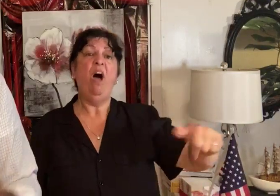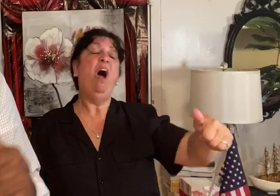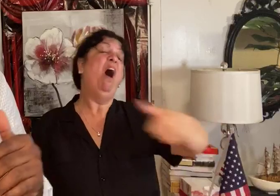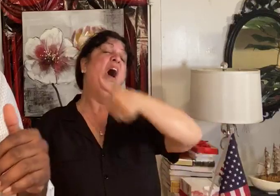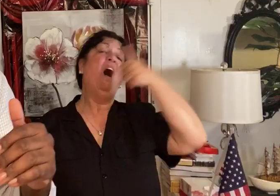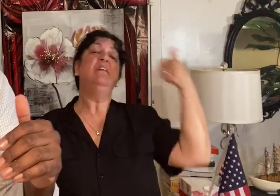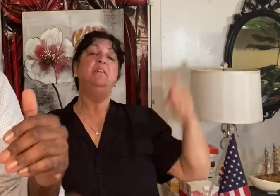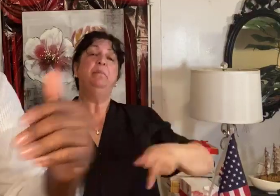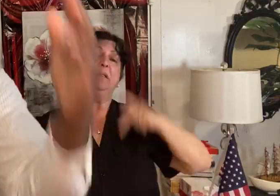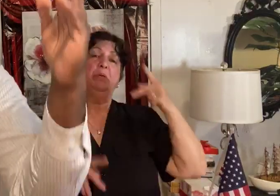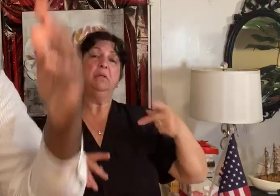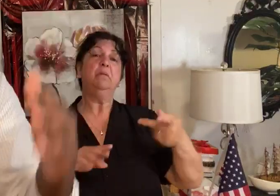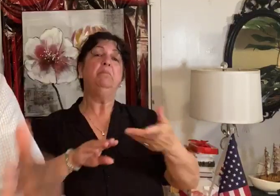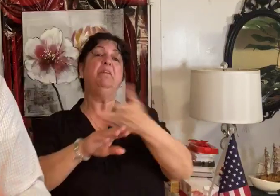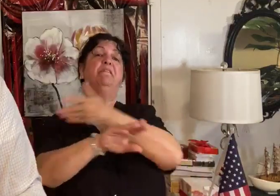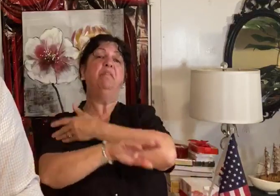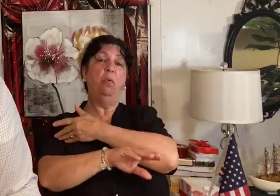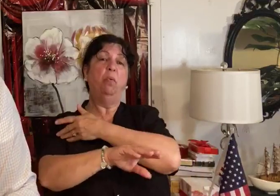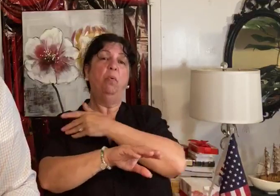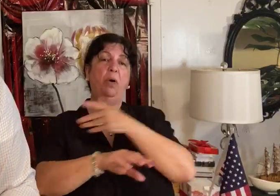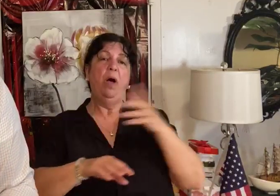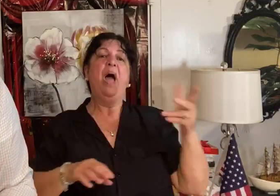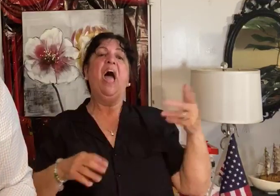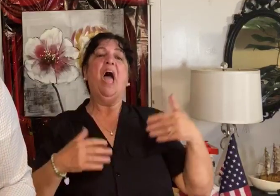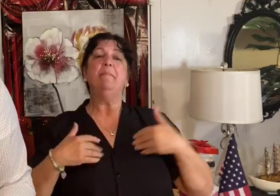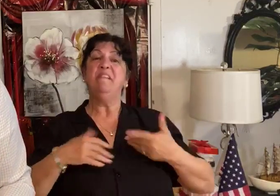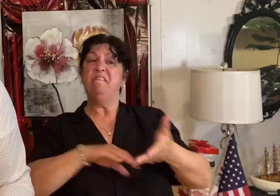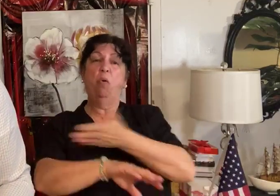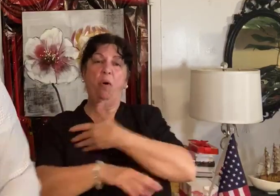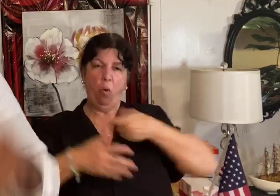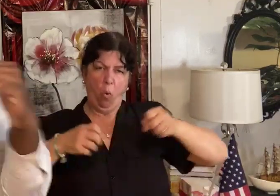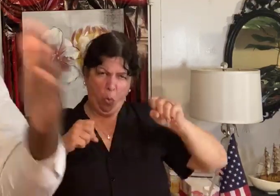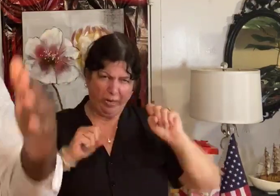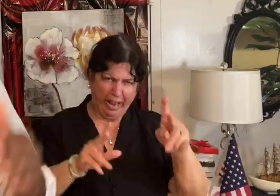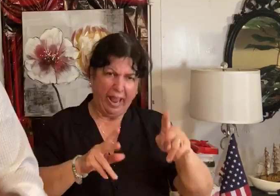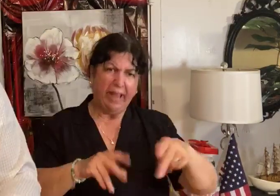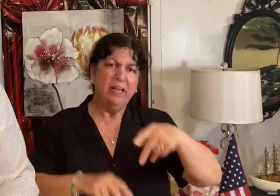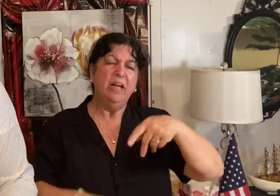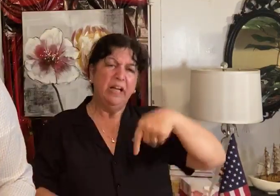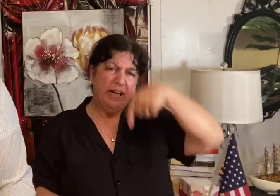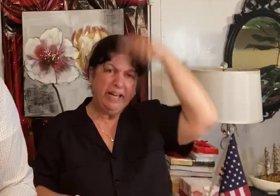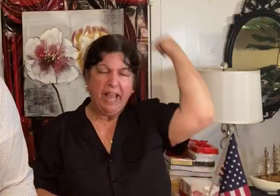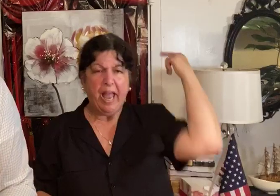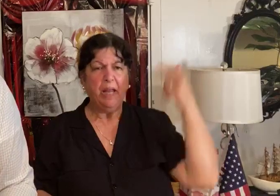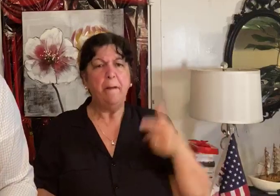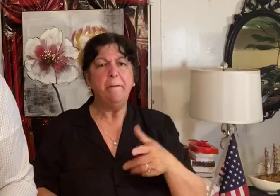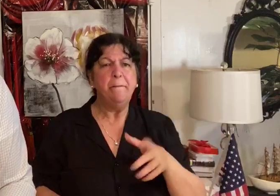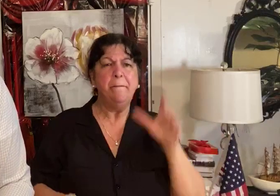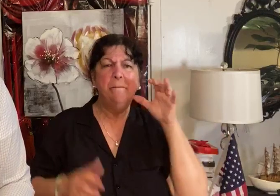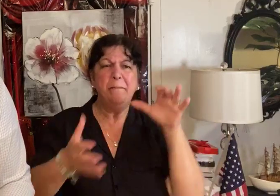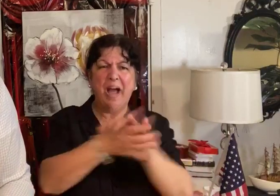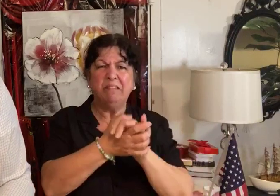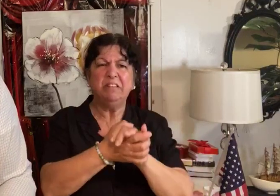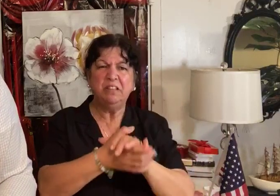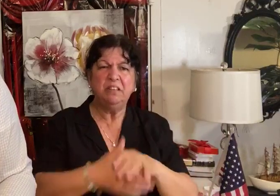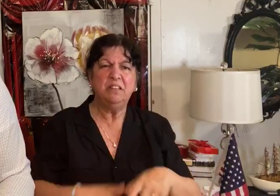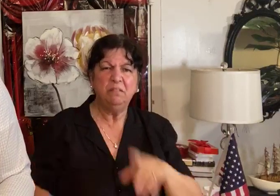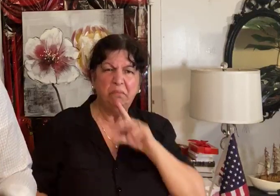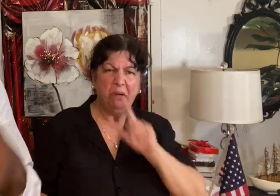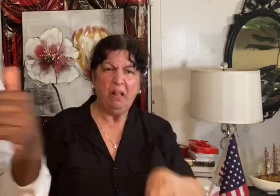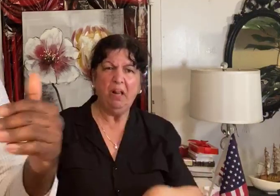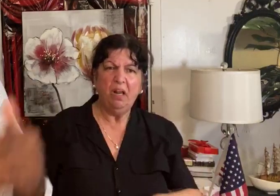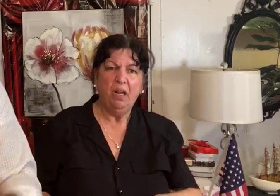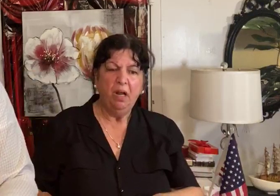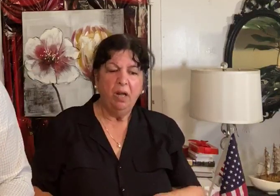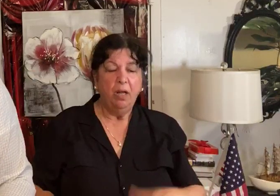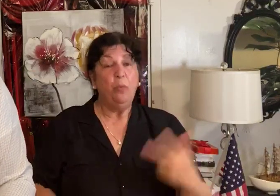administration promoted gay marriage. I'm not supposed to be angry because they want to